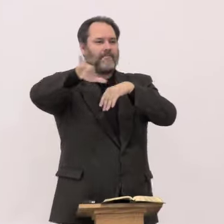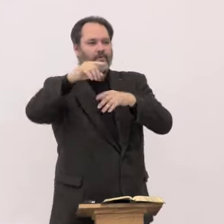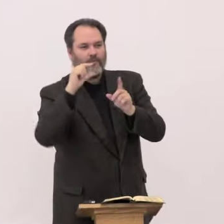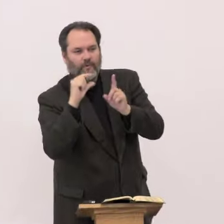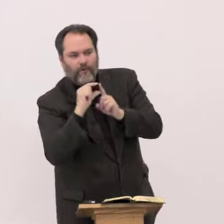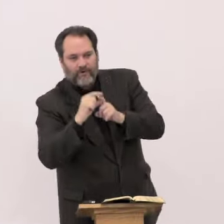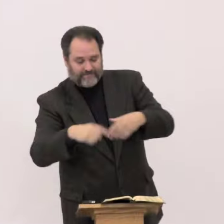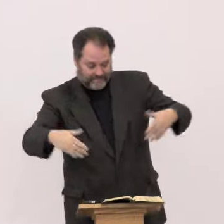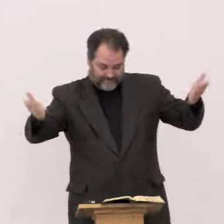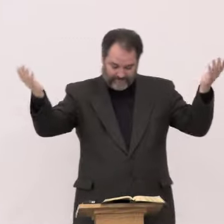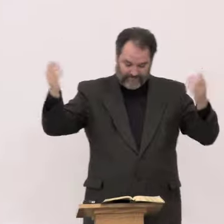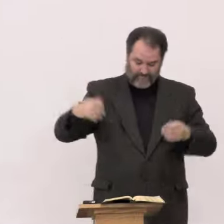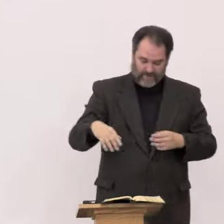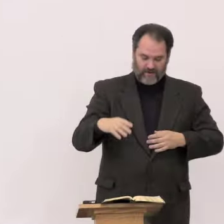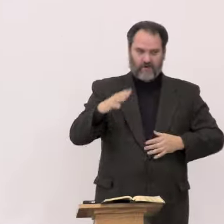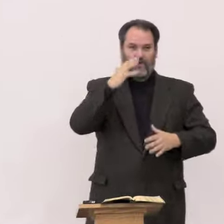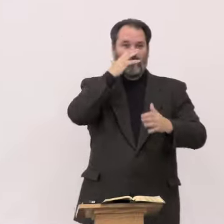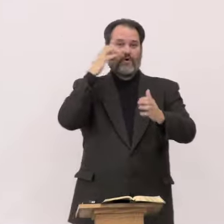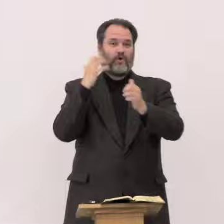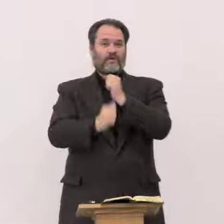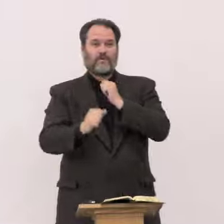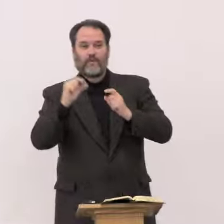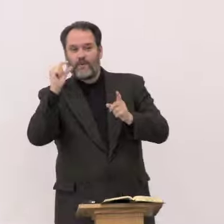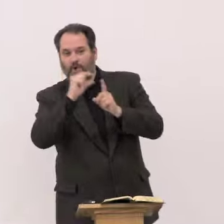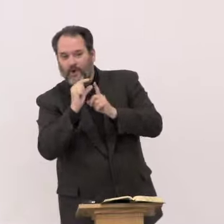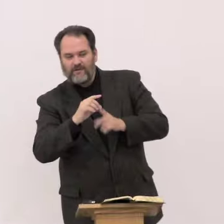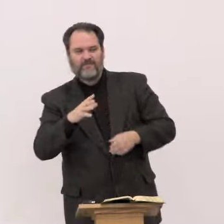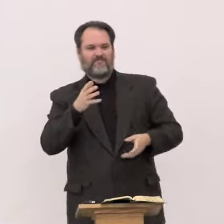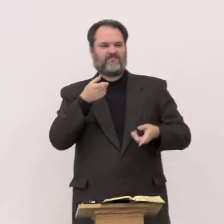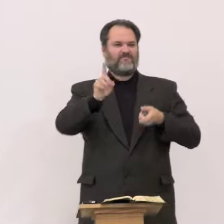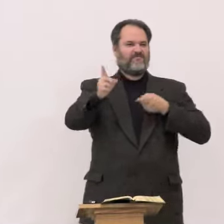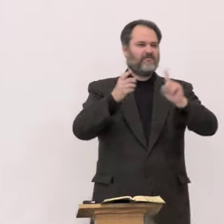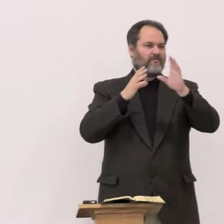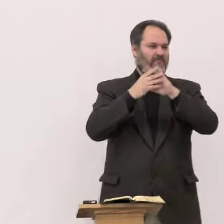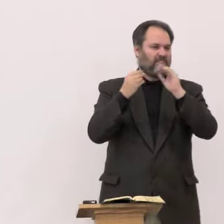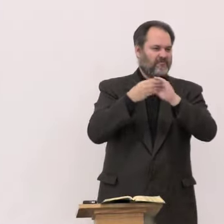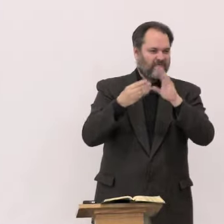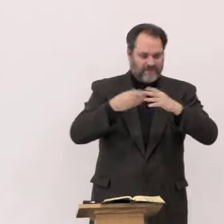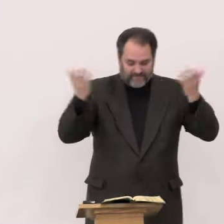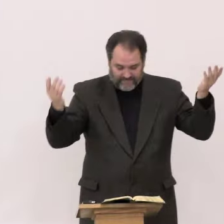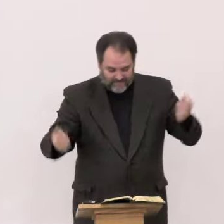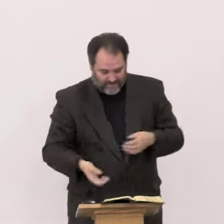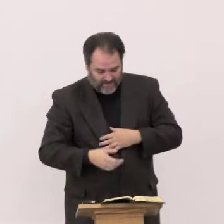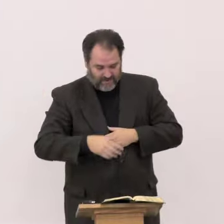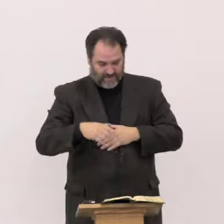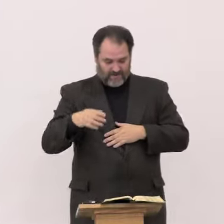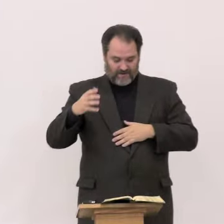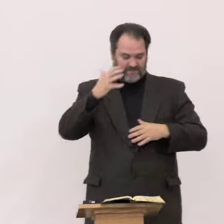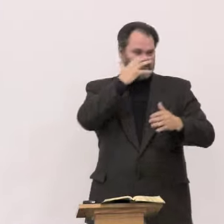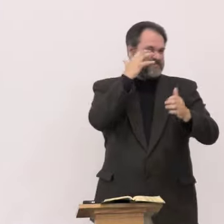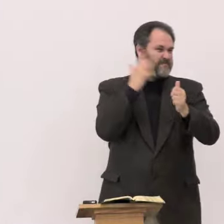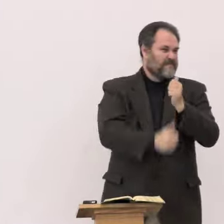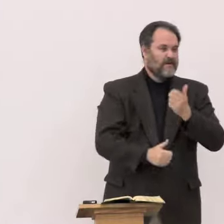speak purely on the God all the time. Yeah. Try not to be